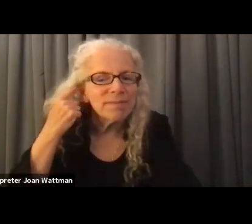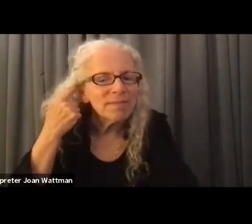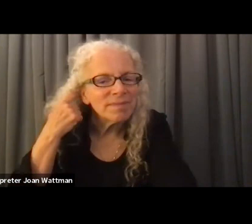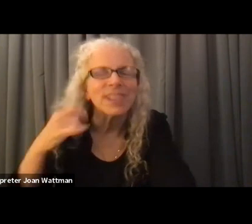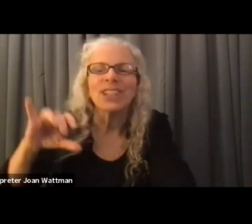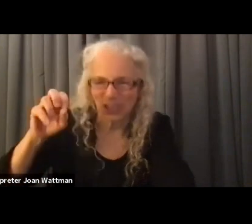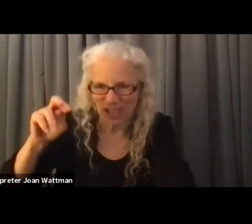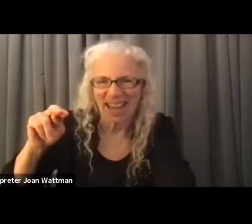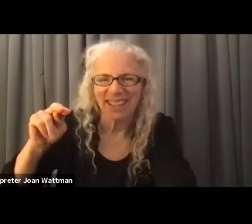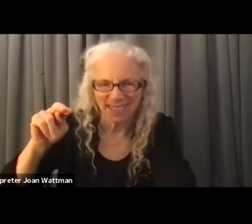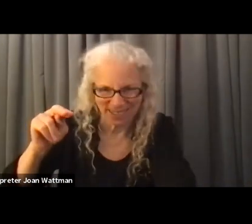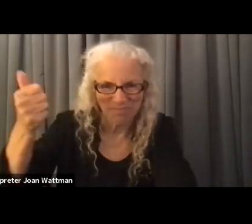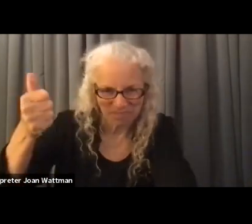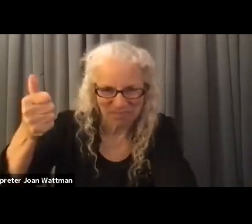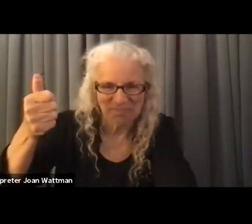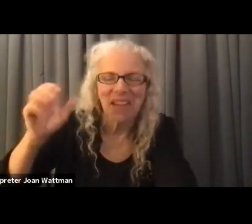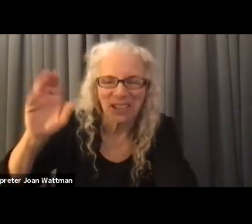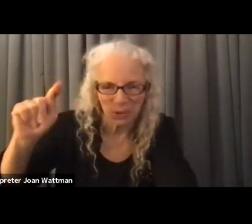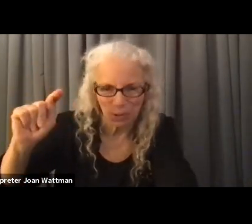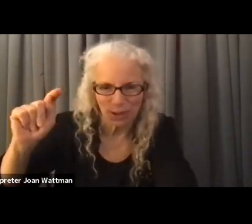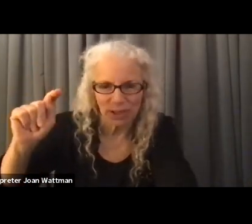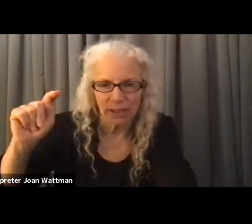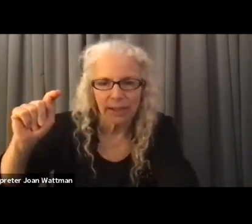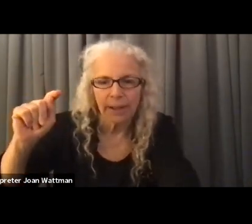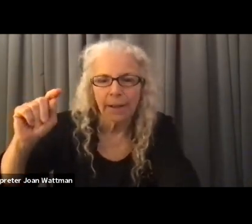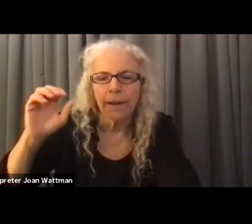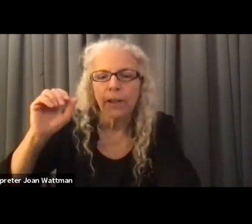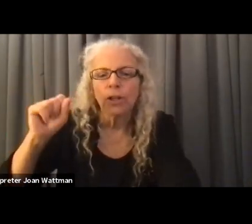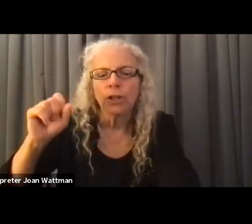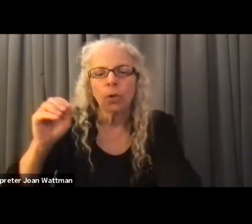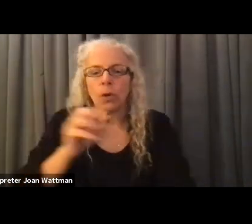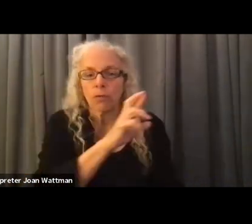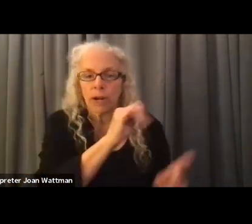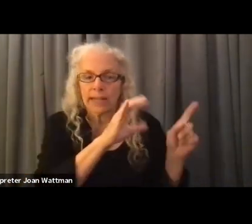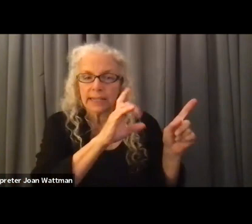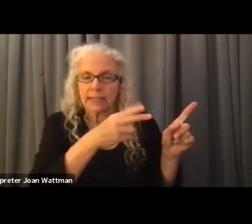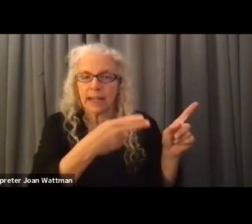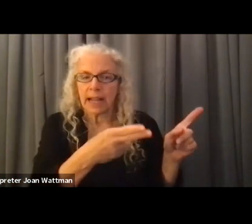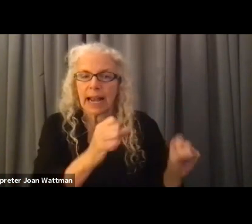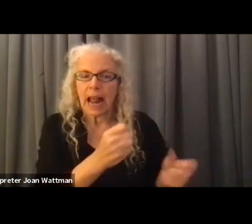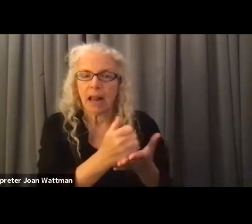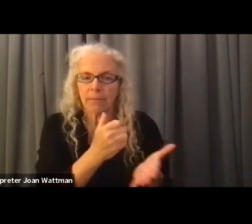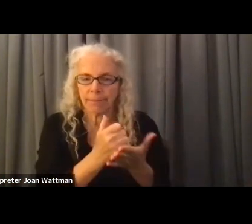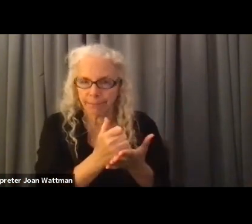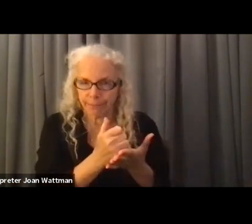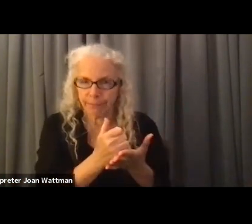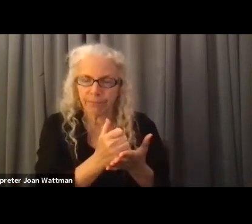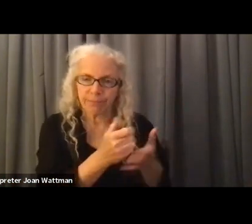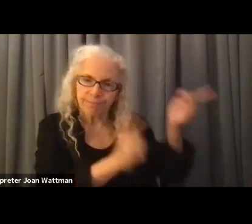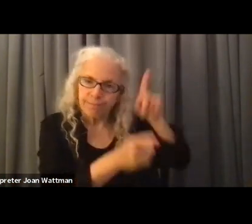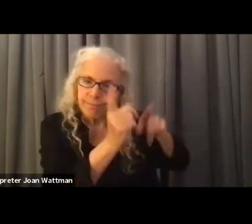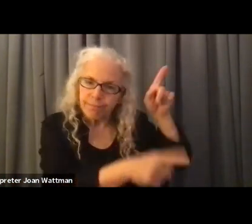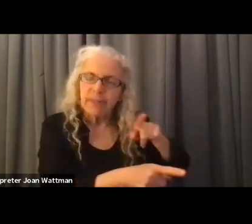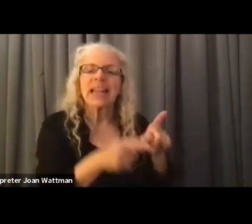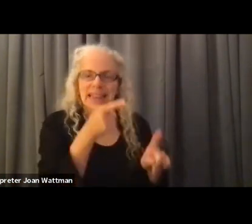And Jen is agreeing, yes, October. And then the commission will begin to advertise it and